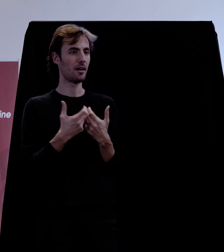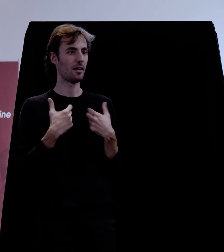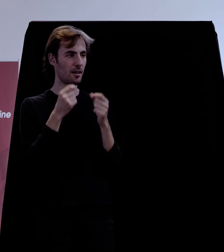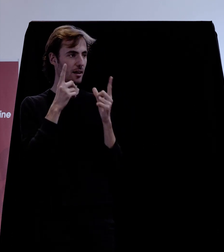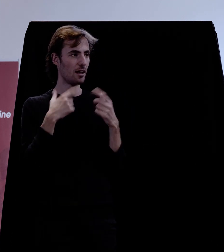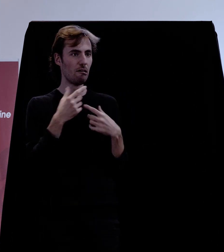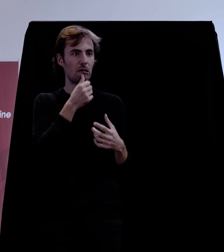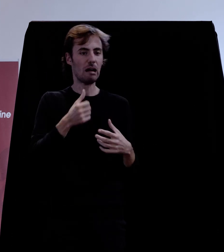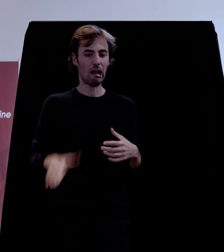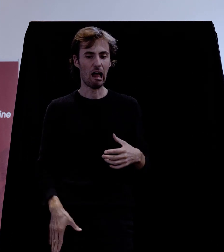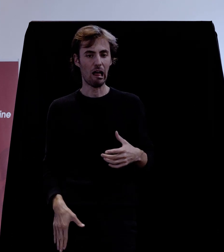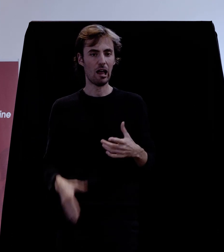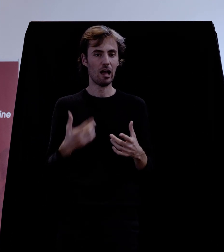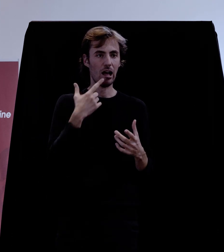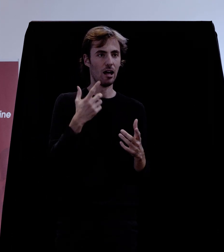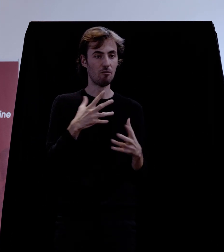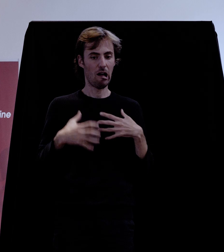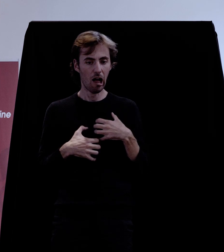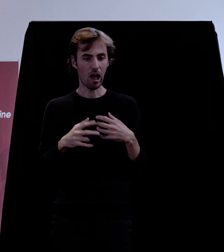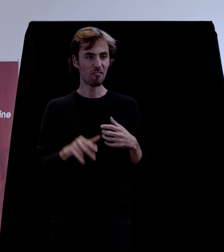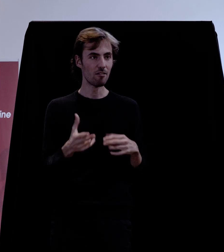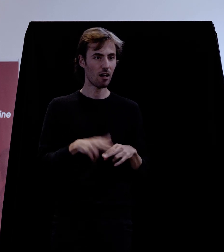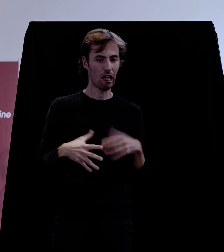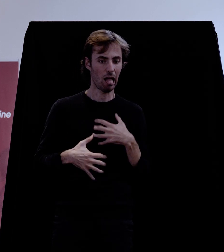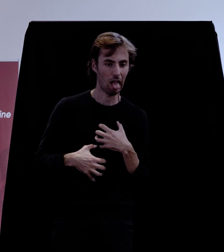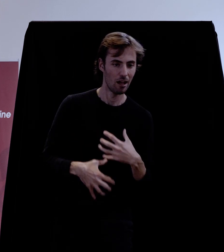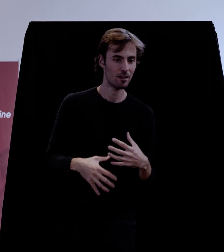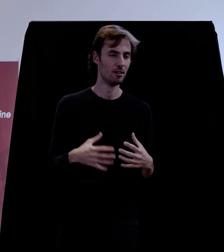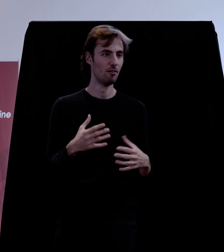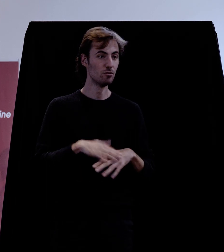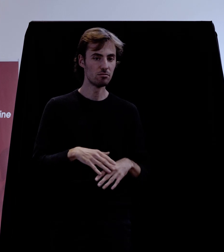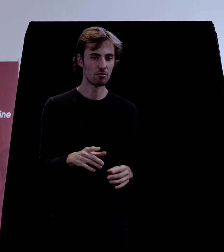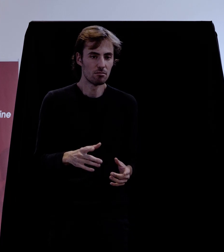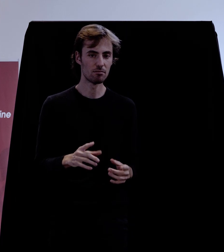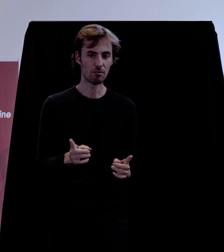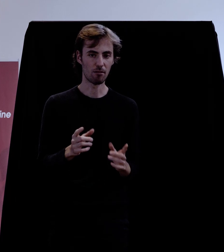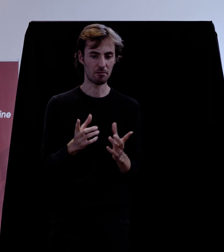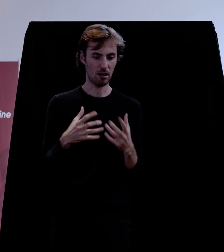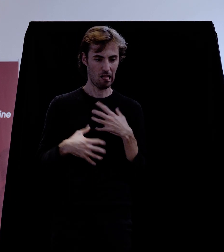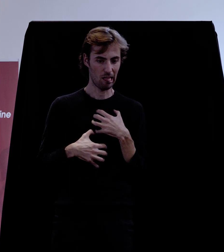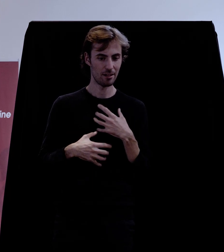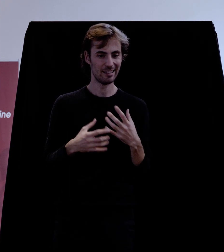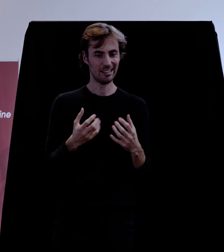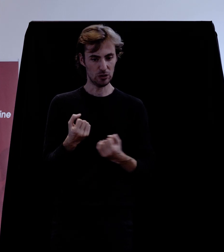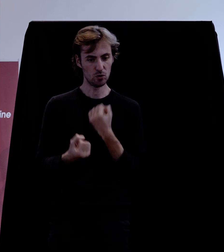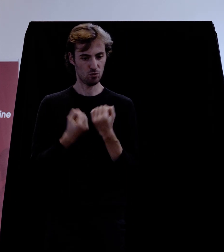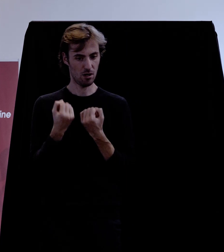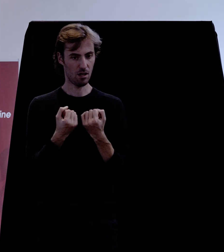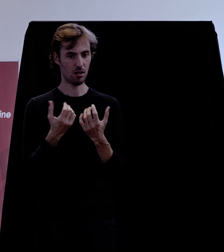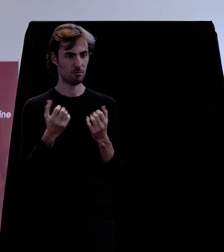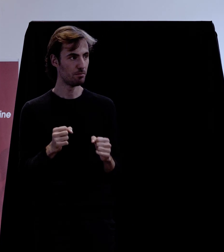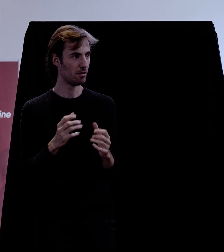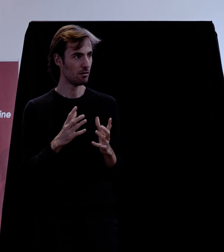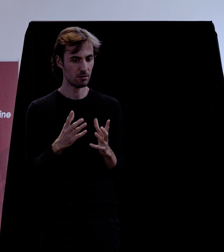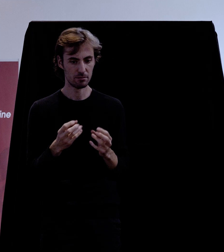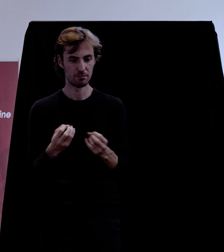then get tense and distressed and nervous and irritable. So to self-regulate, we